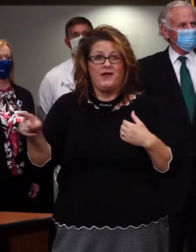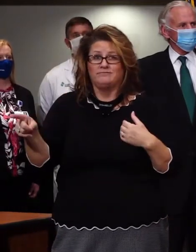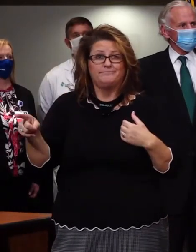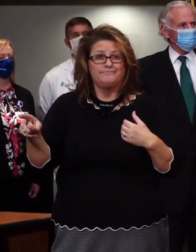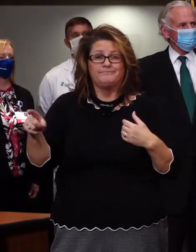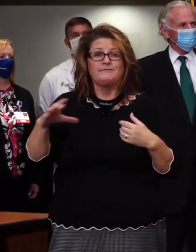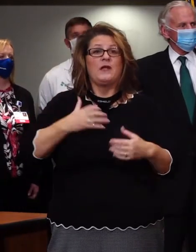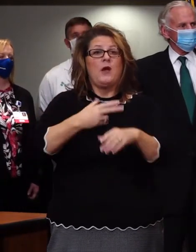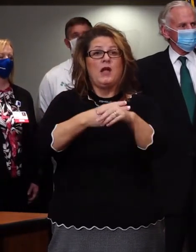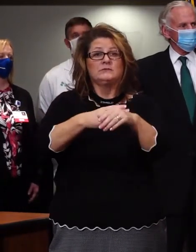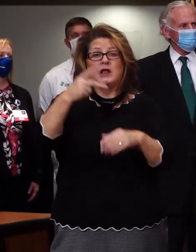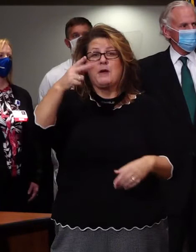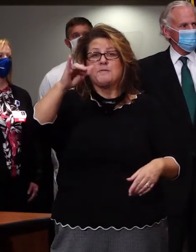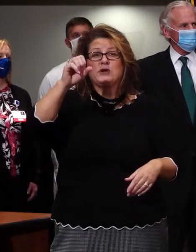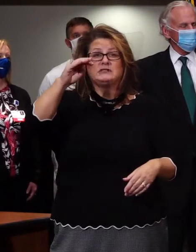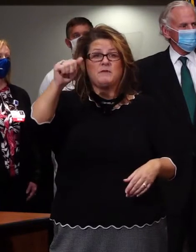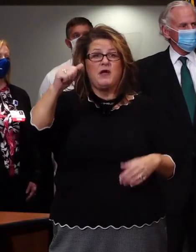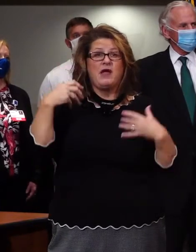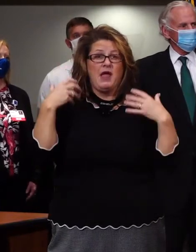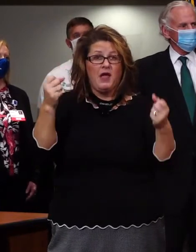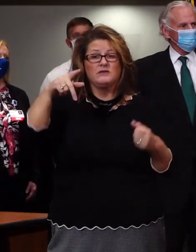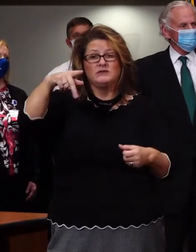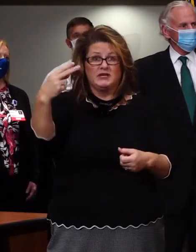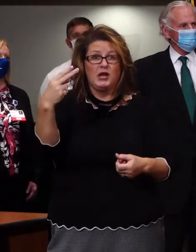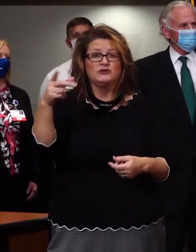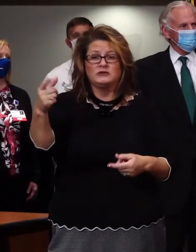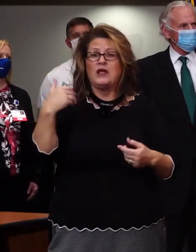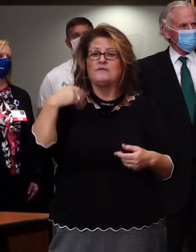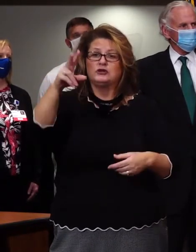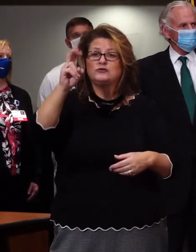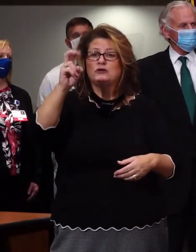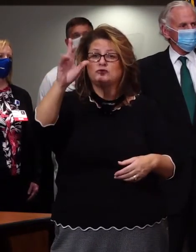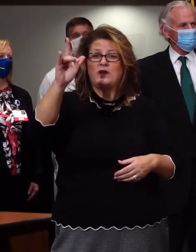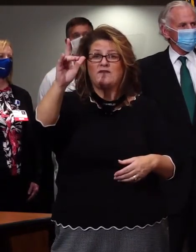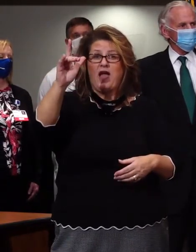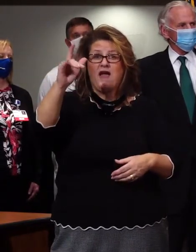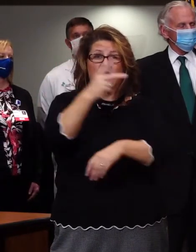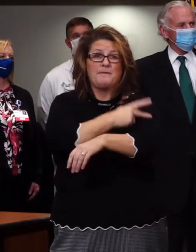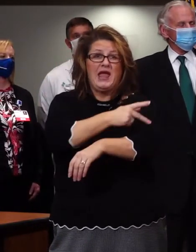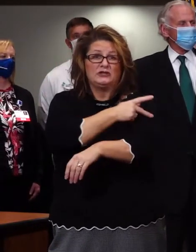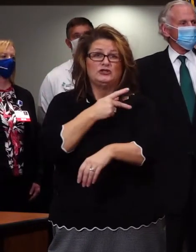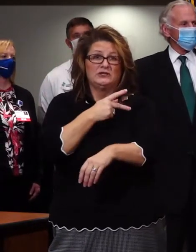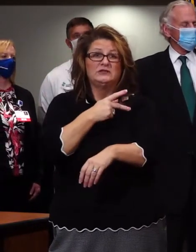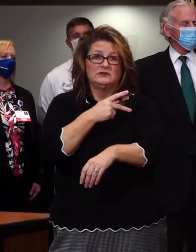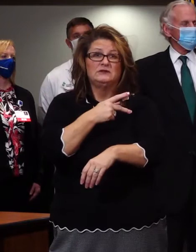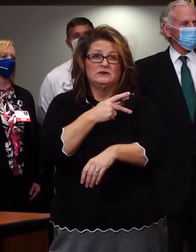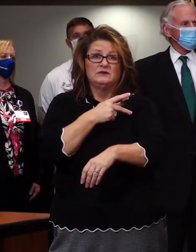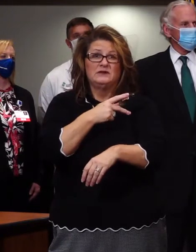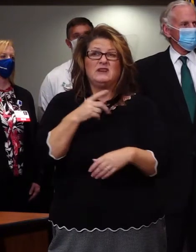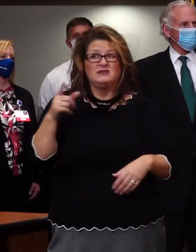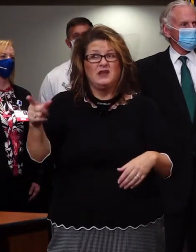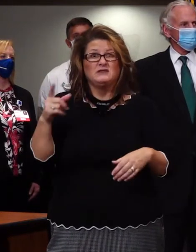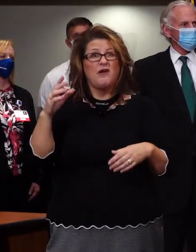ourselves. We currently have 225 positive patients within our healthcare system. That is close to our summer record high at